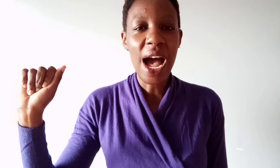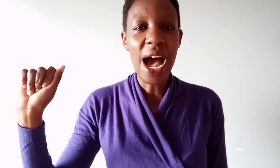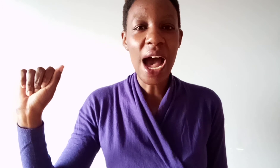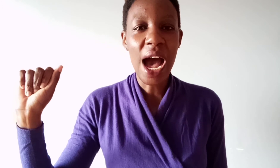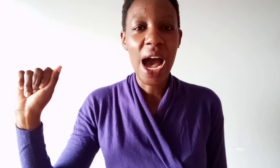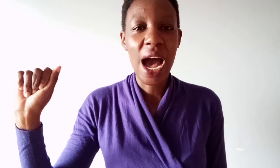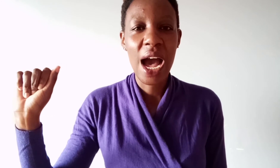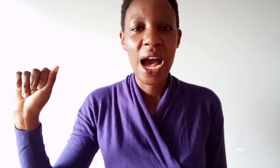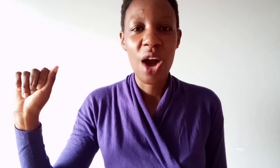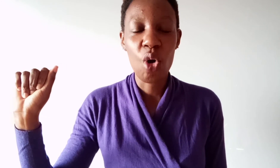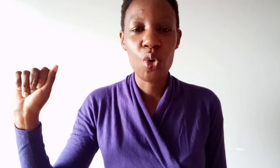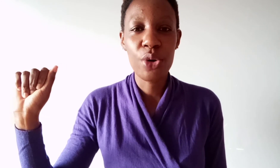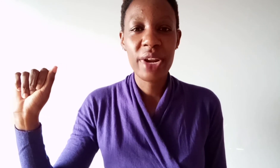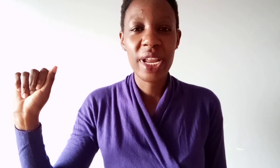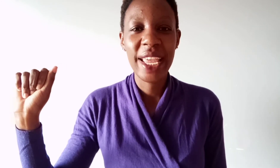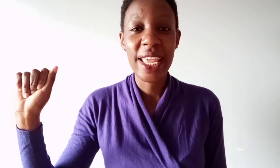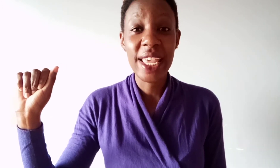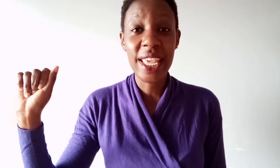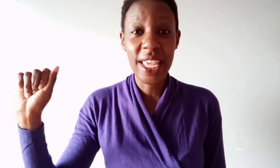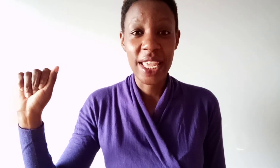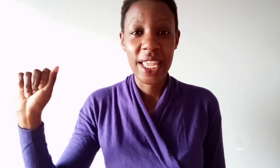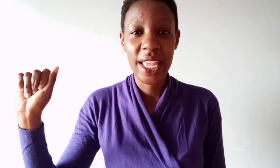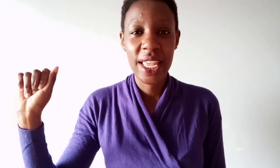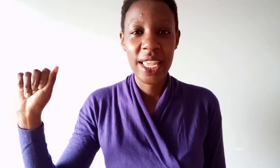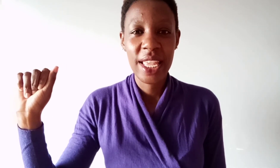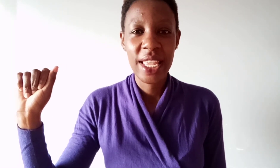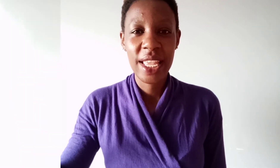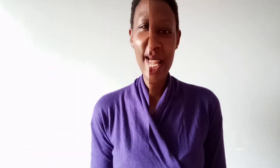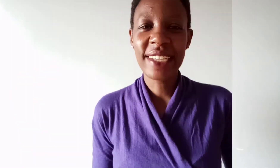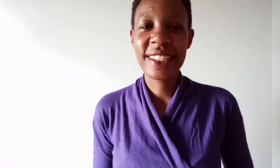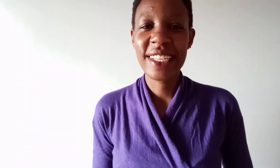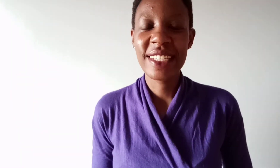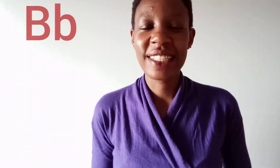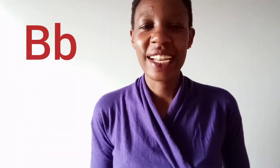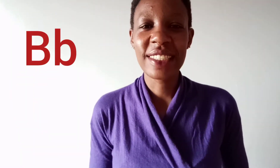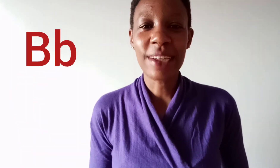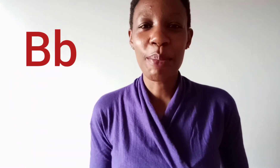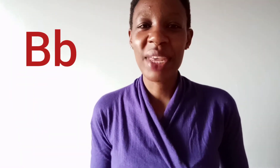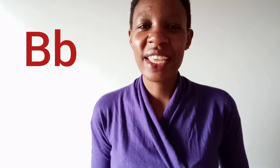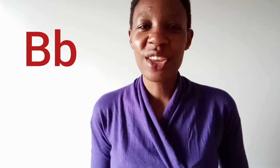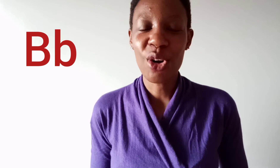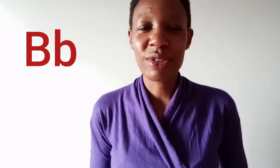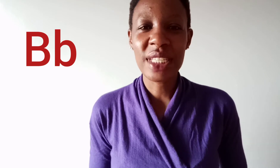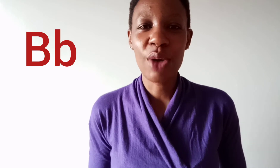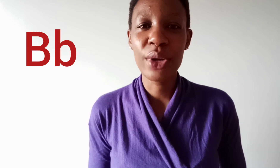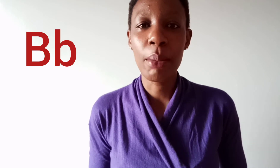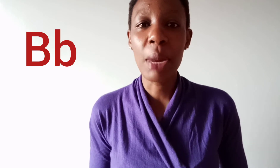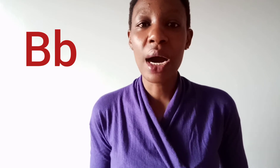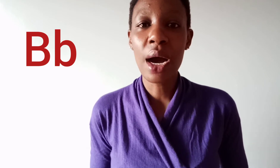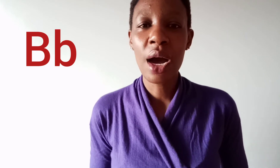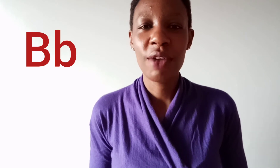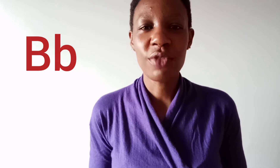A or A. Next is the letter B or sound B for